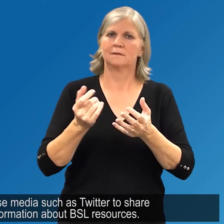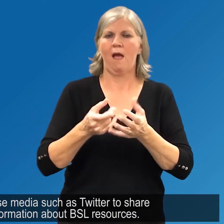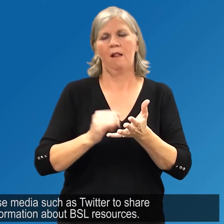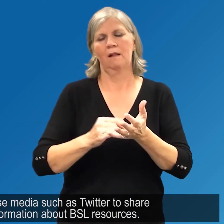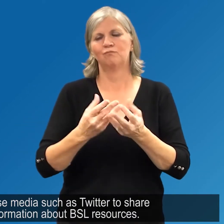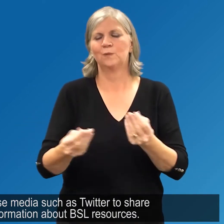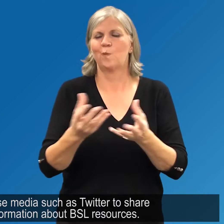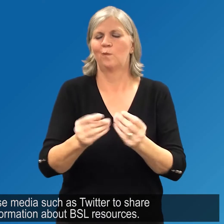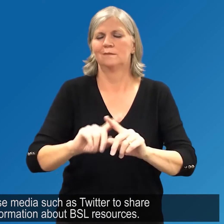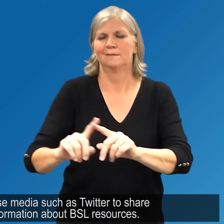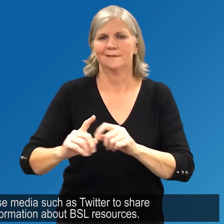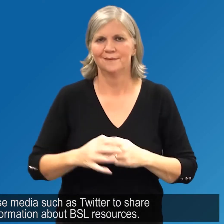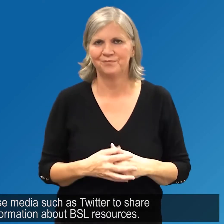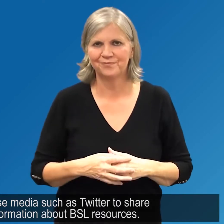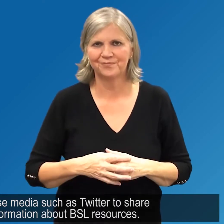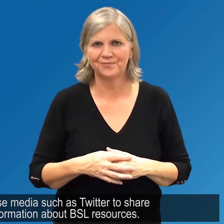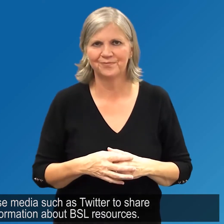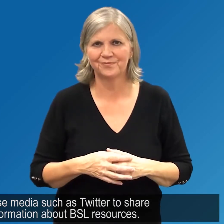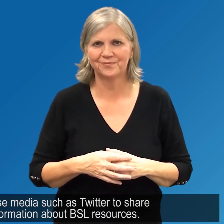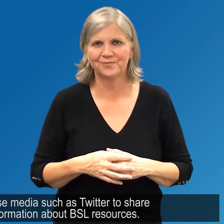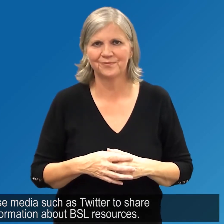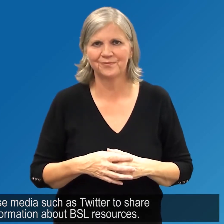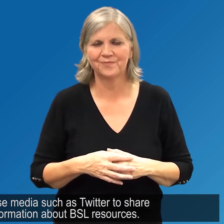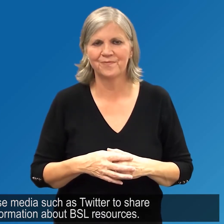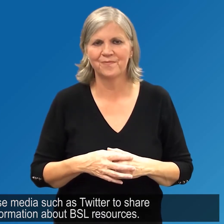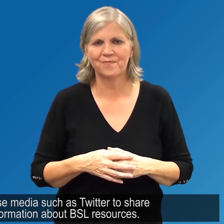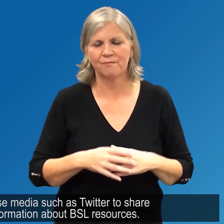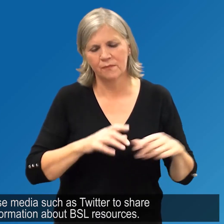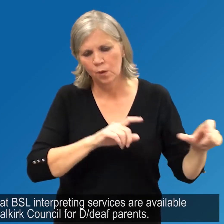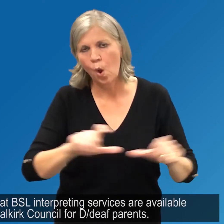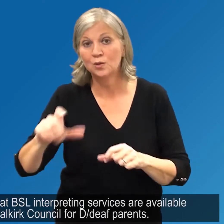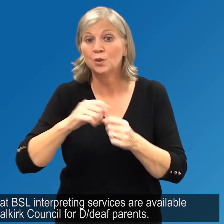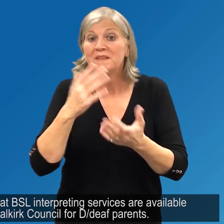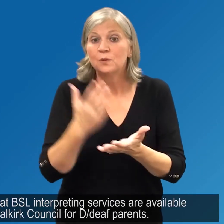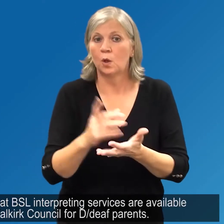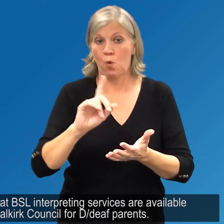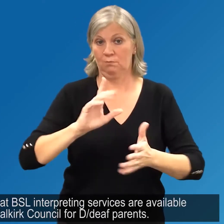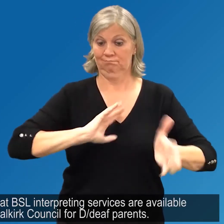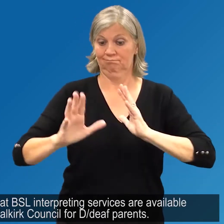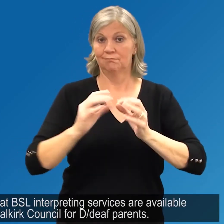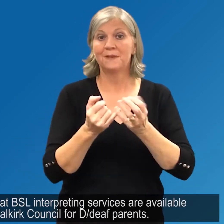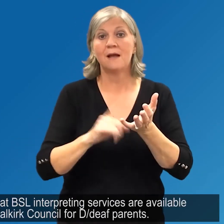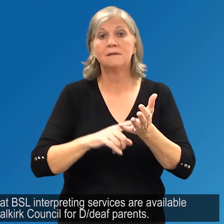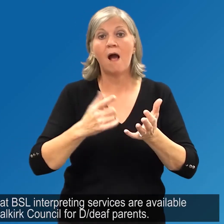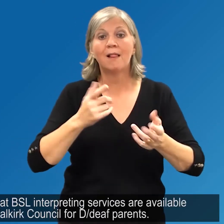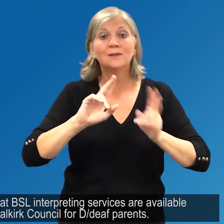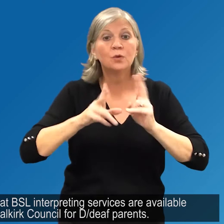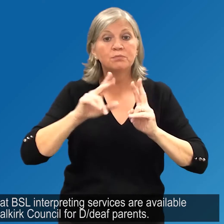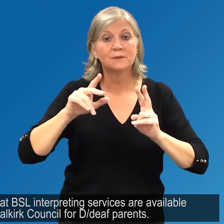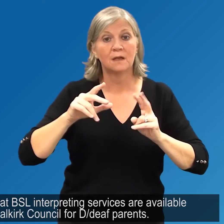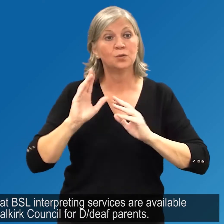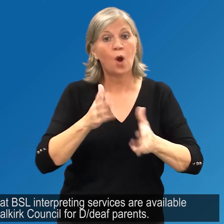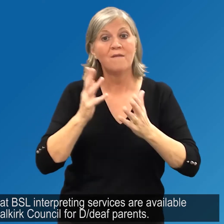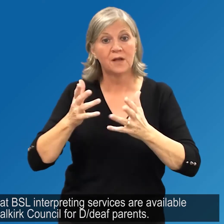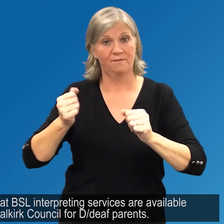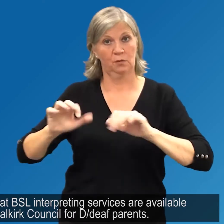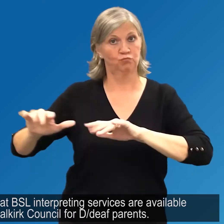resources. Continue to ensure that BSL interpreting services